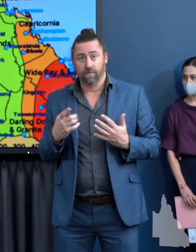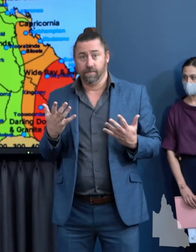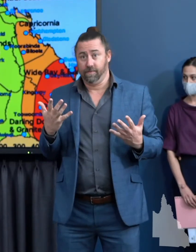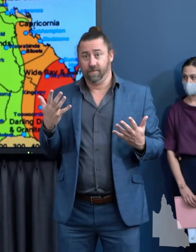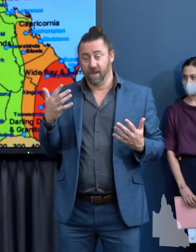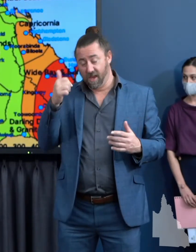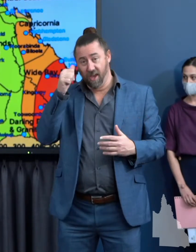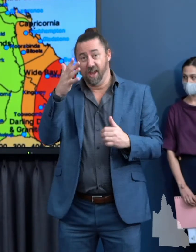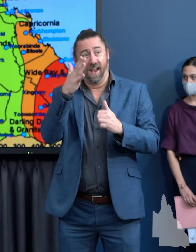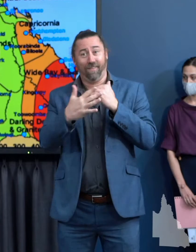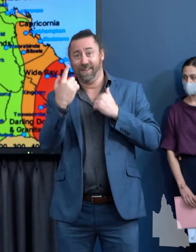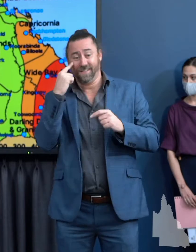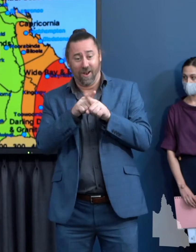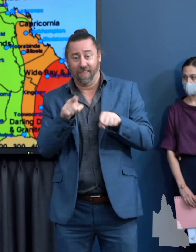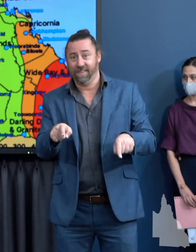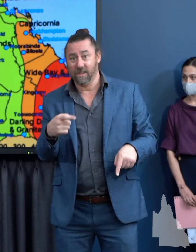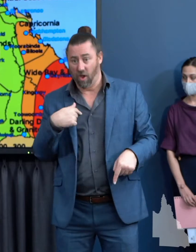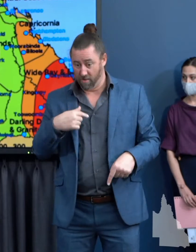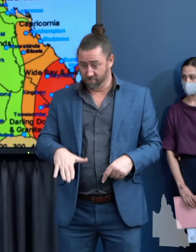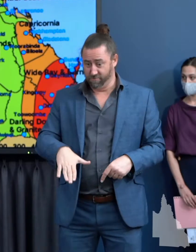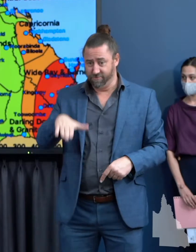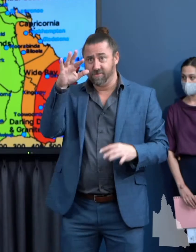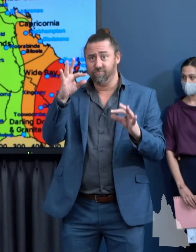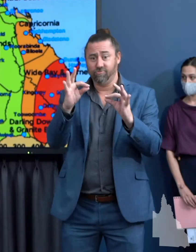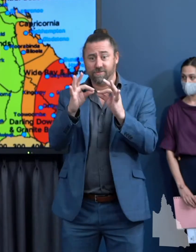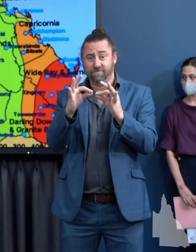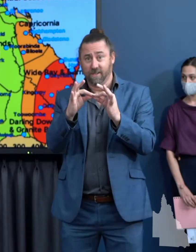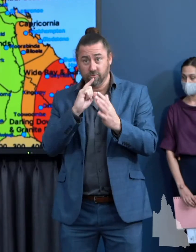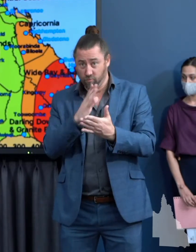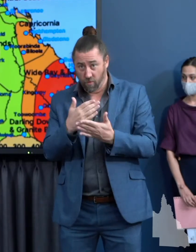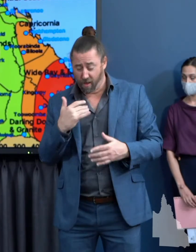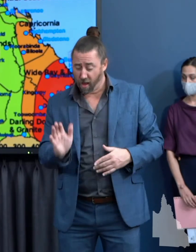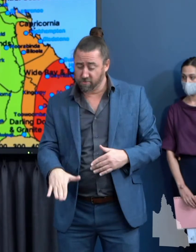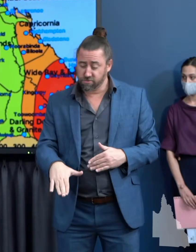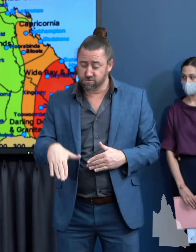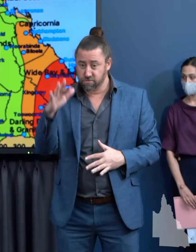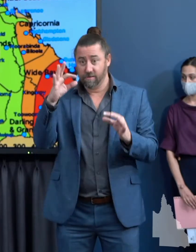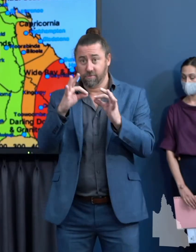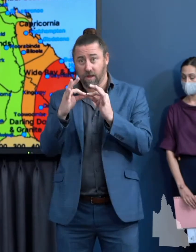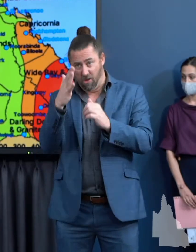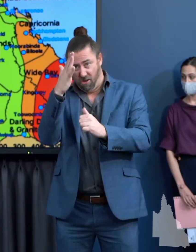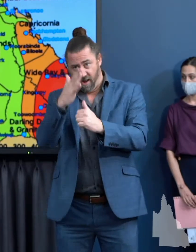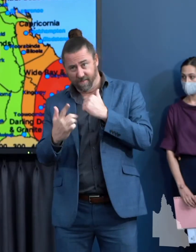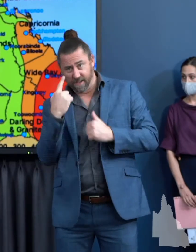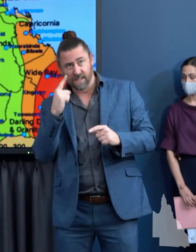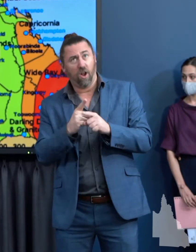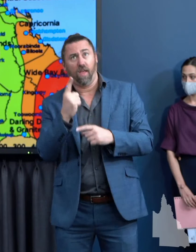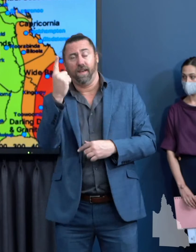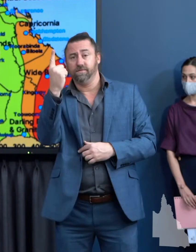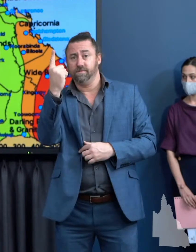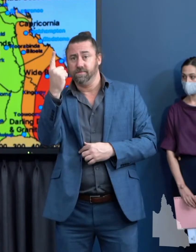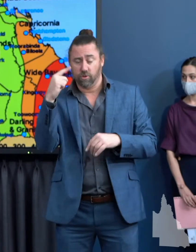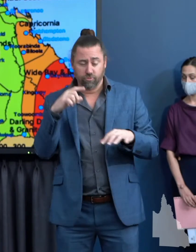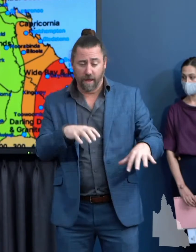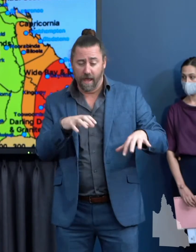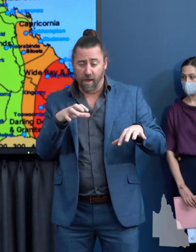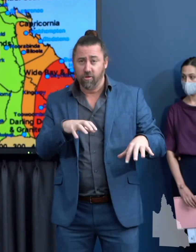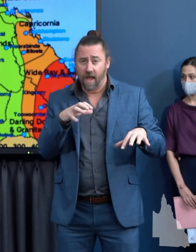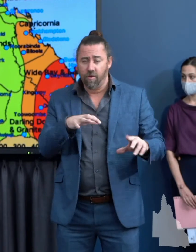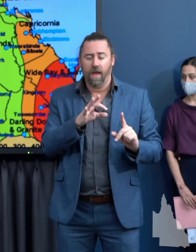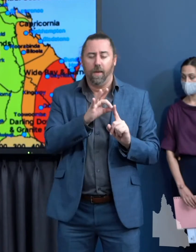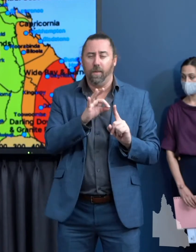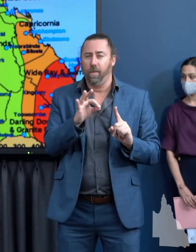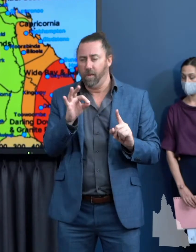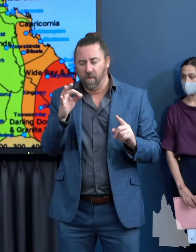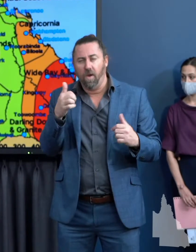unprecedented times. I've lived in Brisbane essentially all my life, and I haven't seen storms and floods like